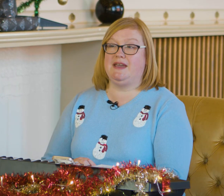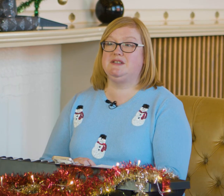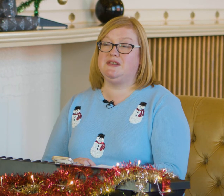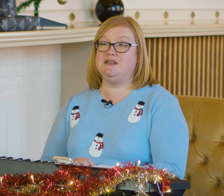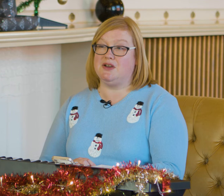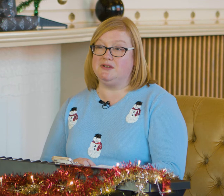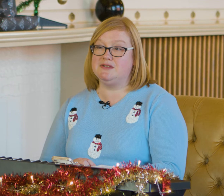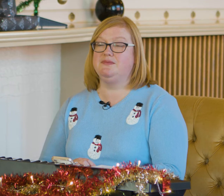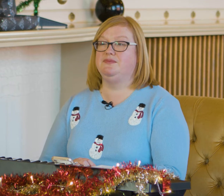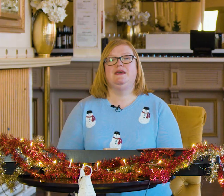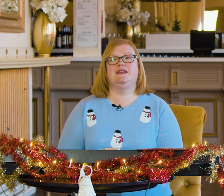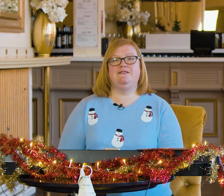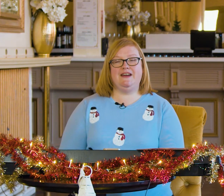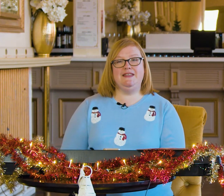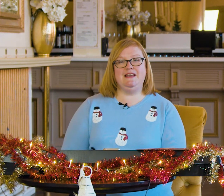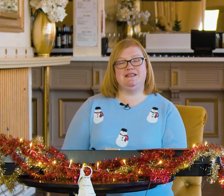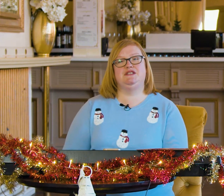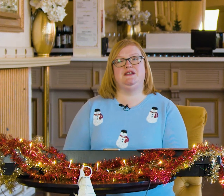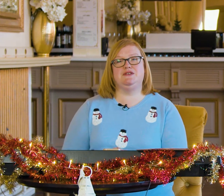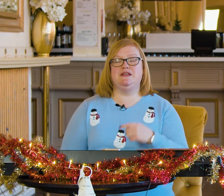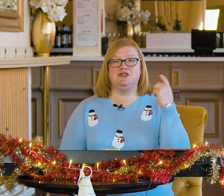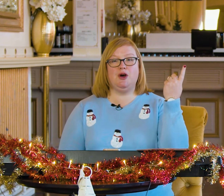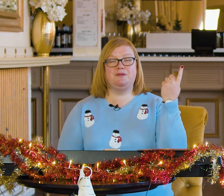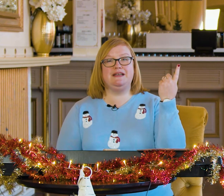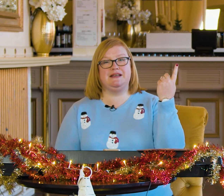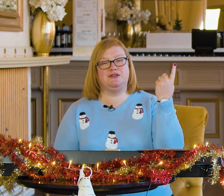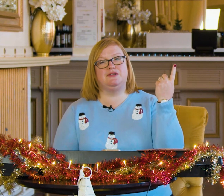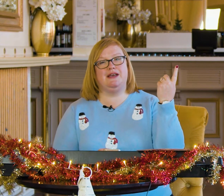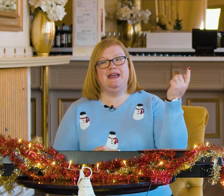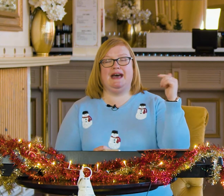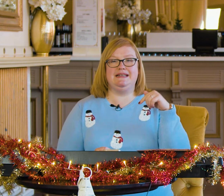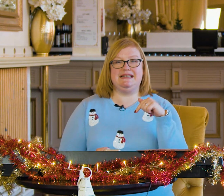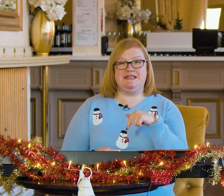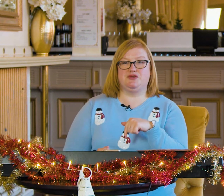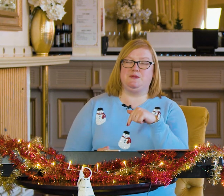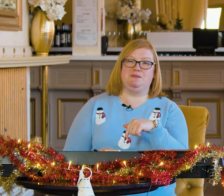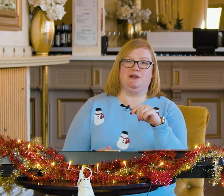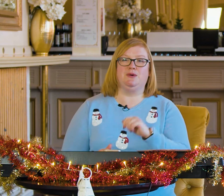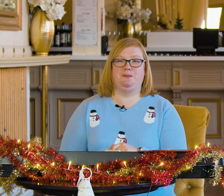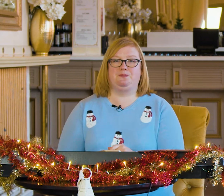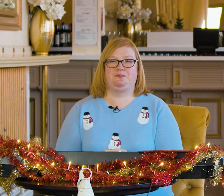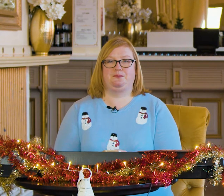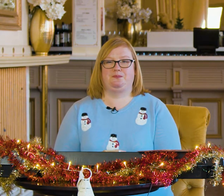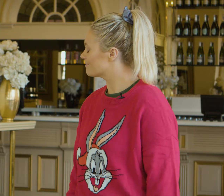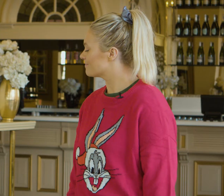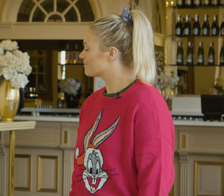for these songs. You can find the link to this video in the top right-hand corner and in the description below.